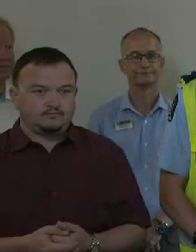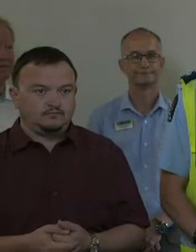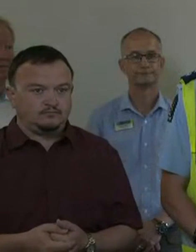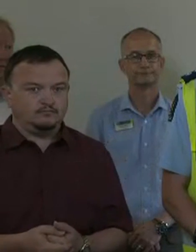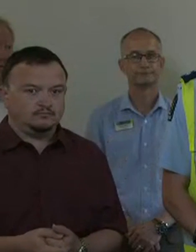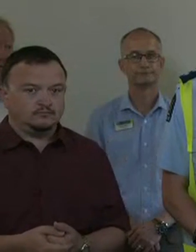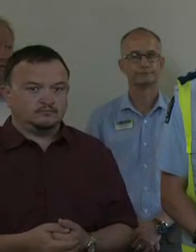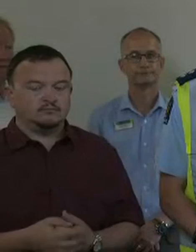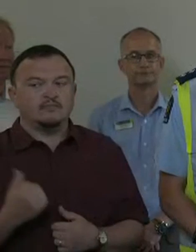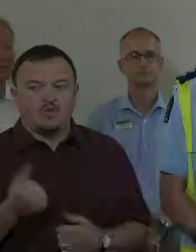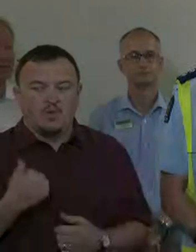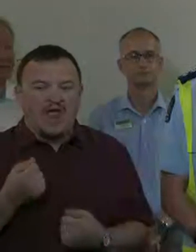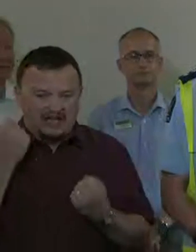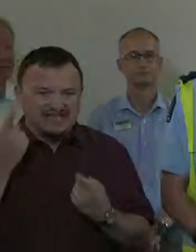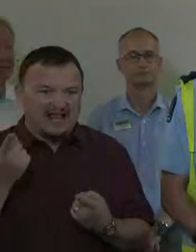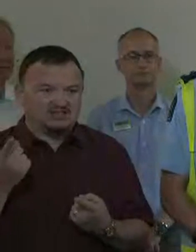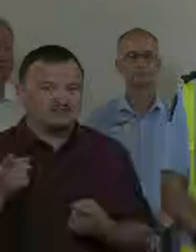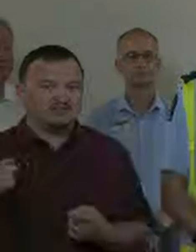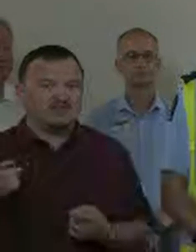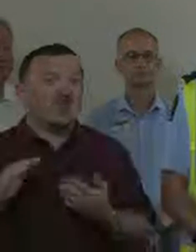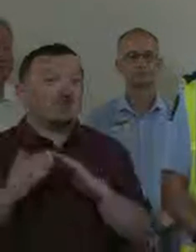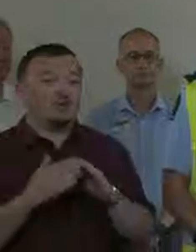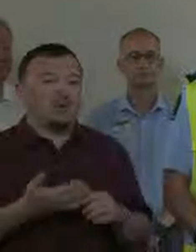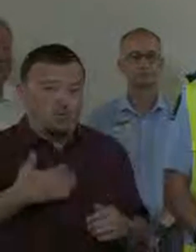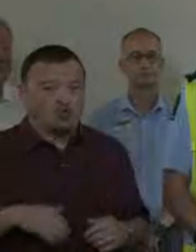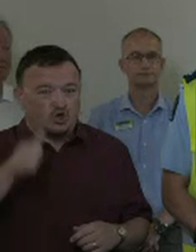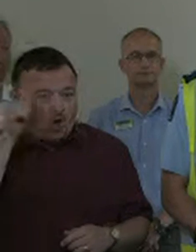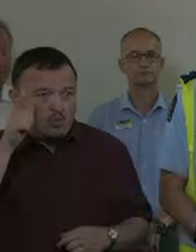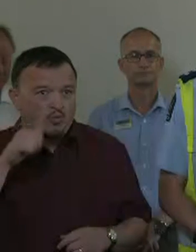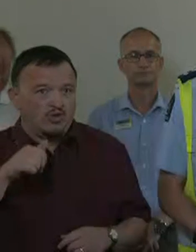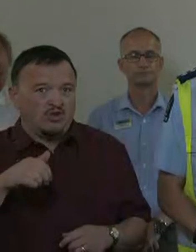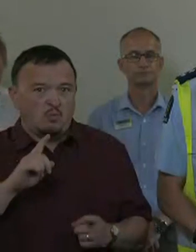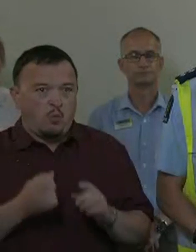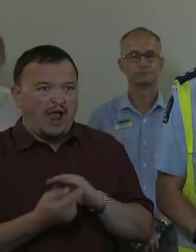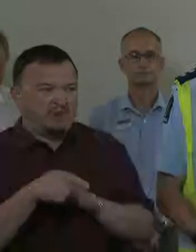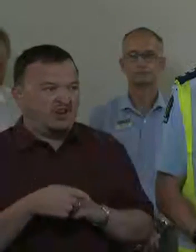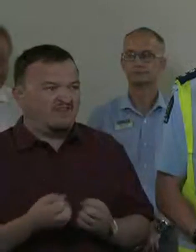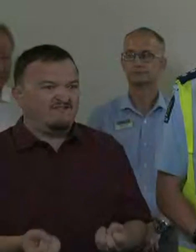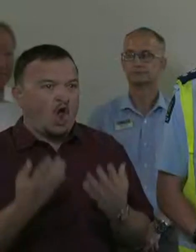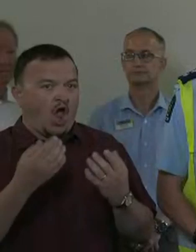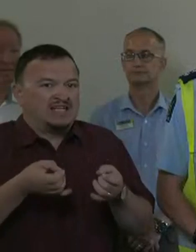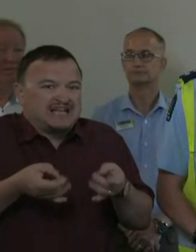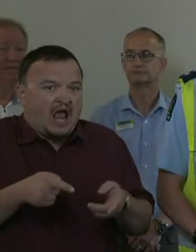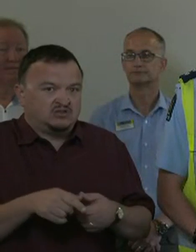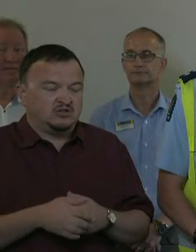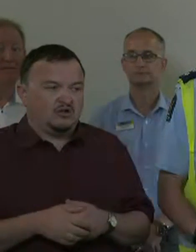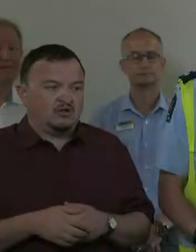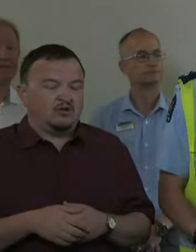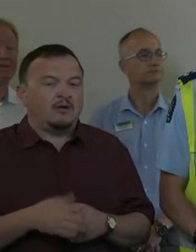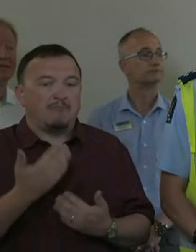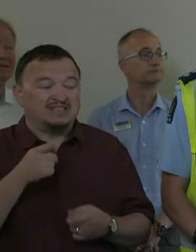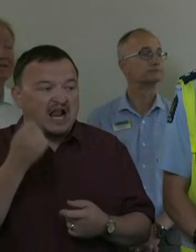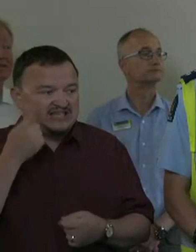We understand the community's desire for answers in terms of how the fire started. Rest assured that police, along with our